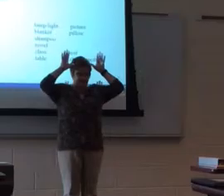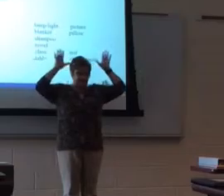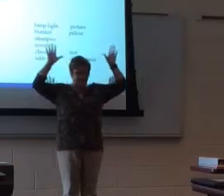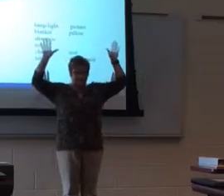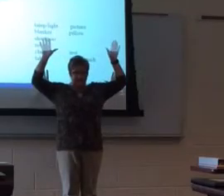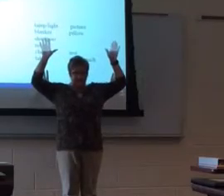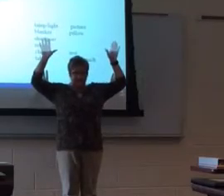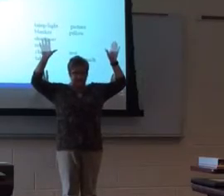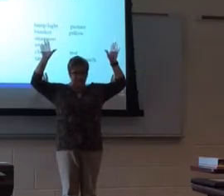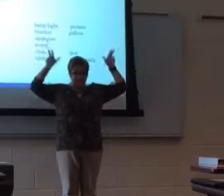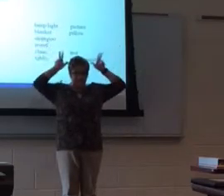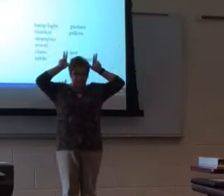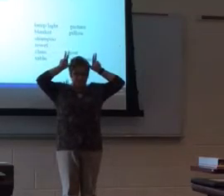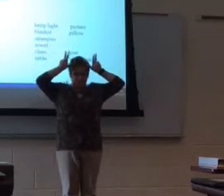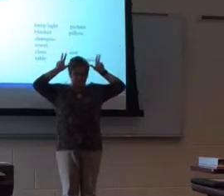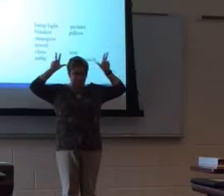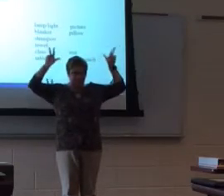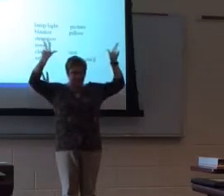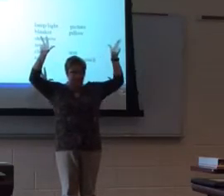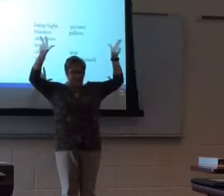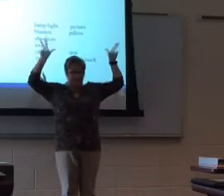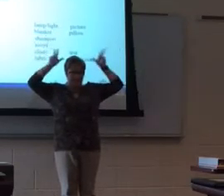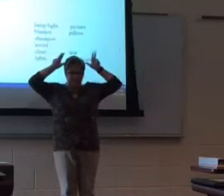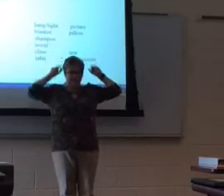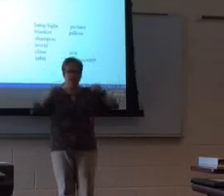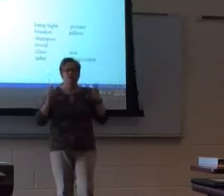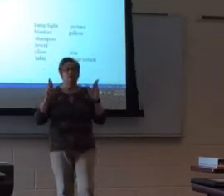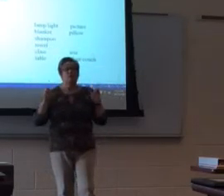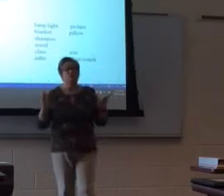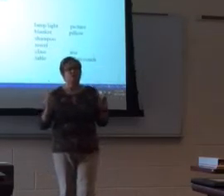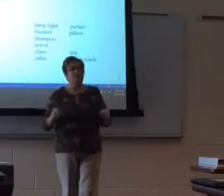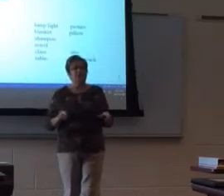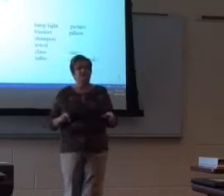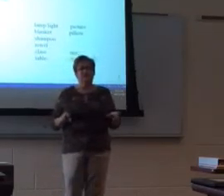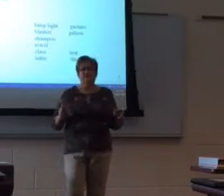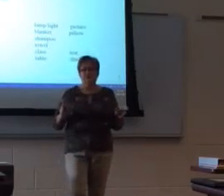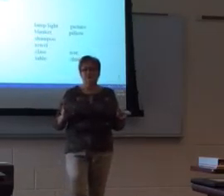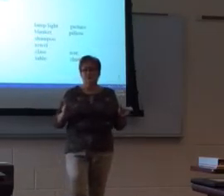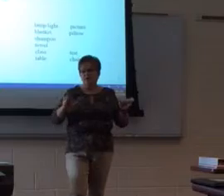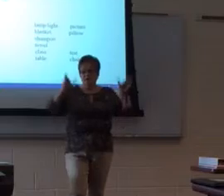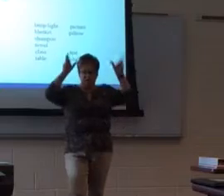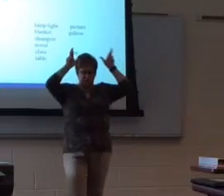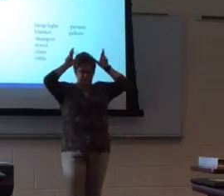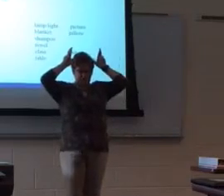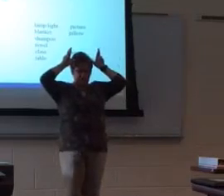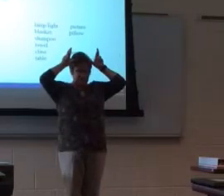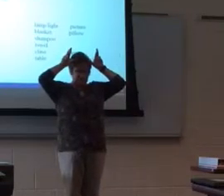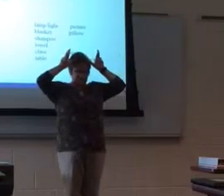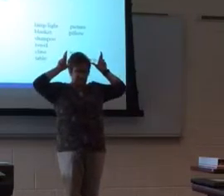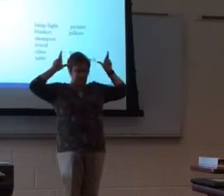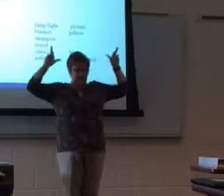deer, okay? Or this is deer, either way. When we do reindeer, all we do is just do an